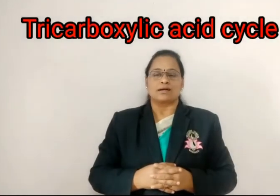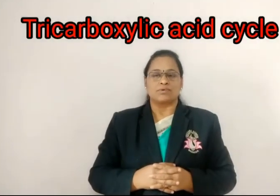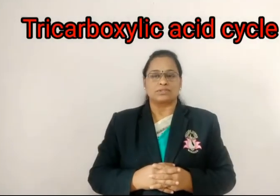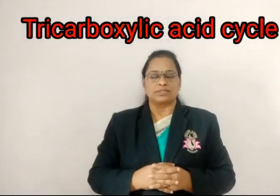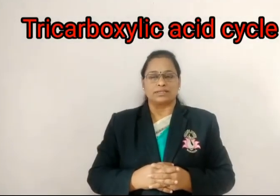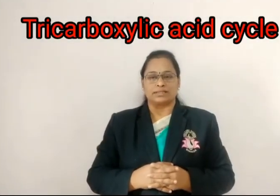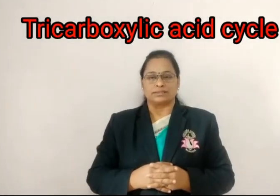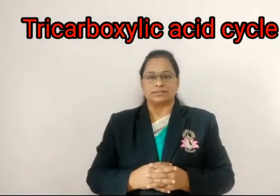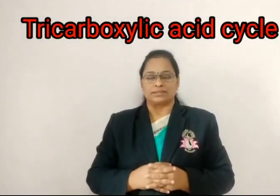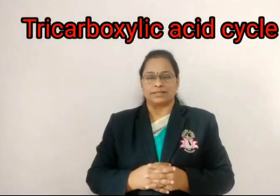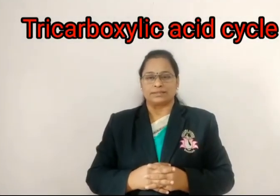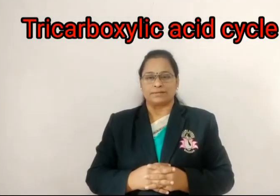tricarboxylic acid cycle.